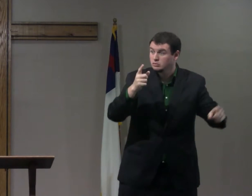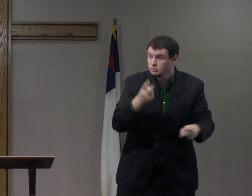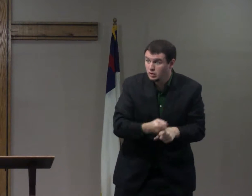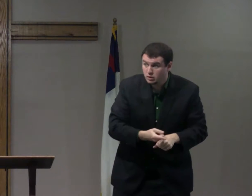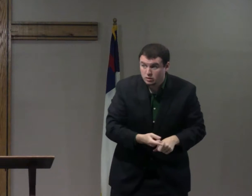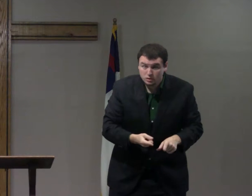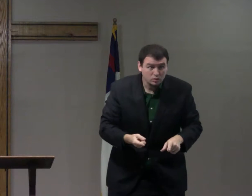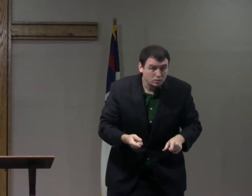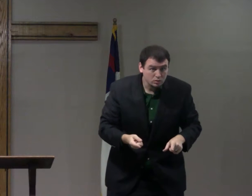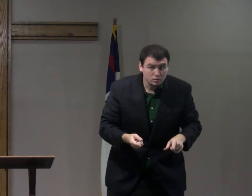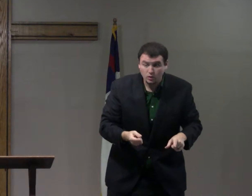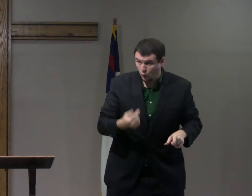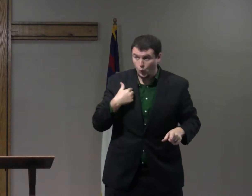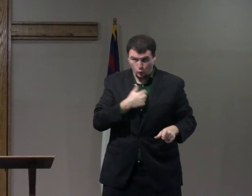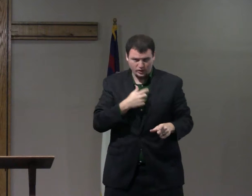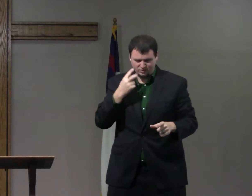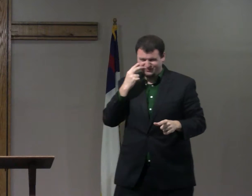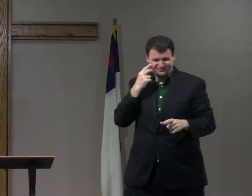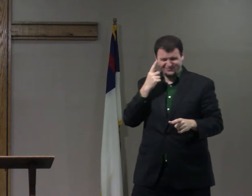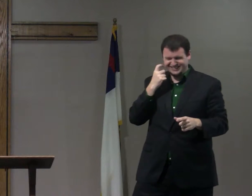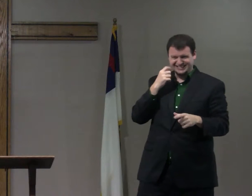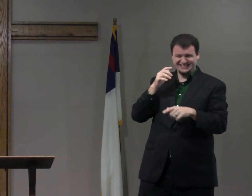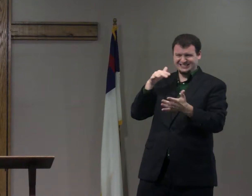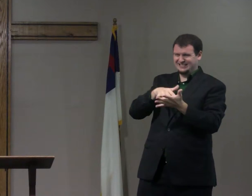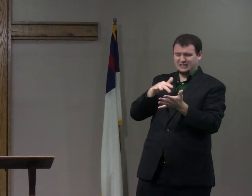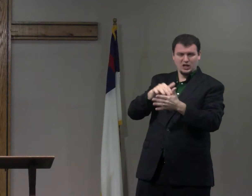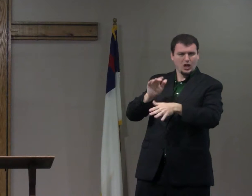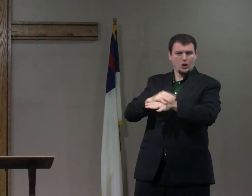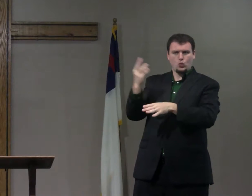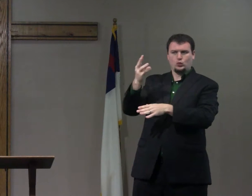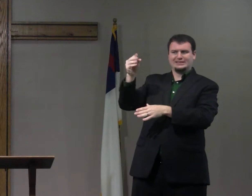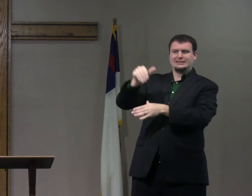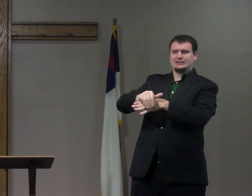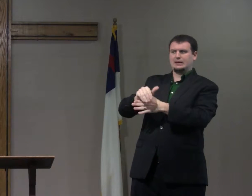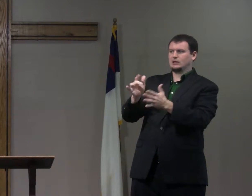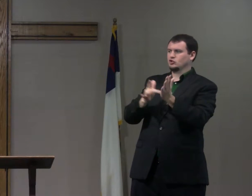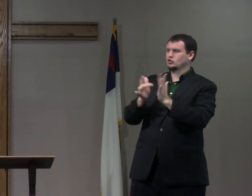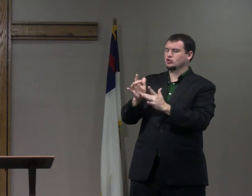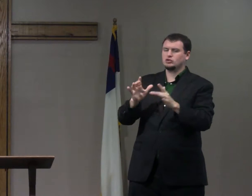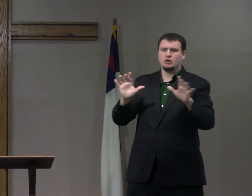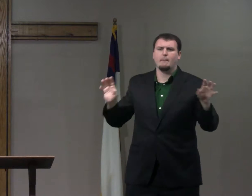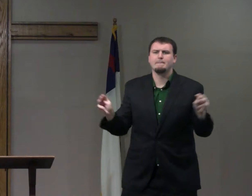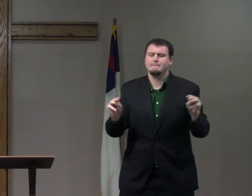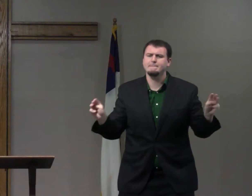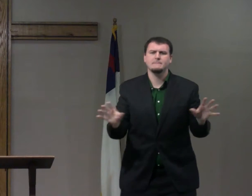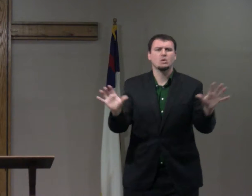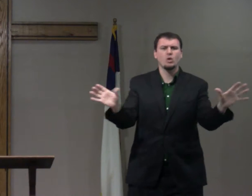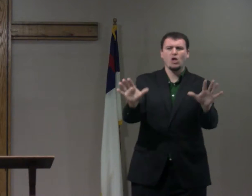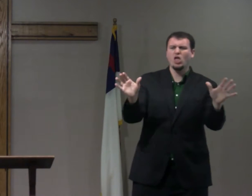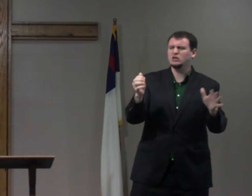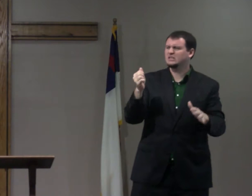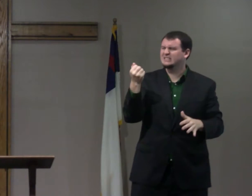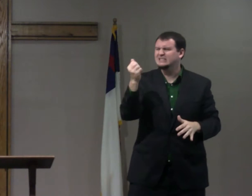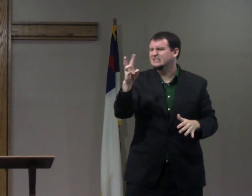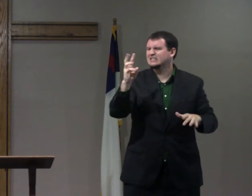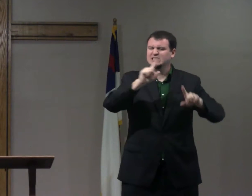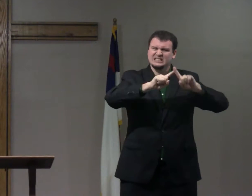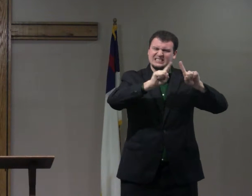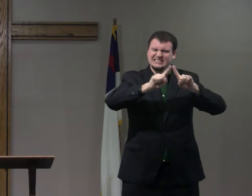Did he come to earth to perform wonderful miracles? That's not the only reason why he came. We have